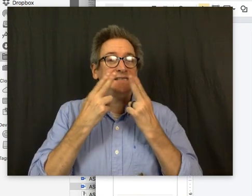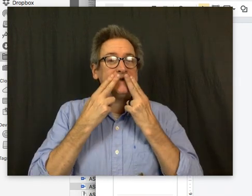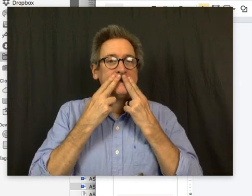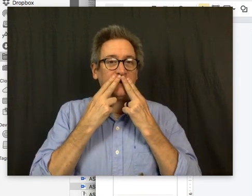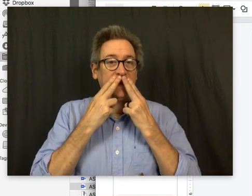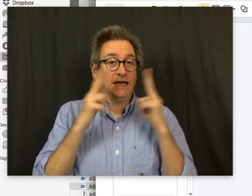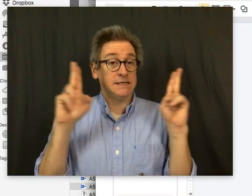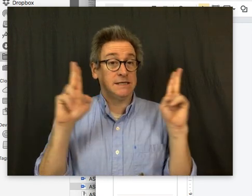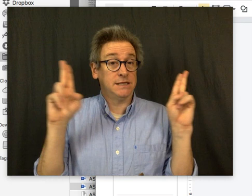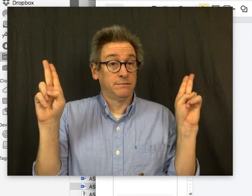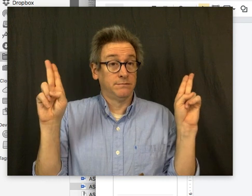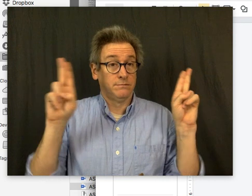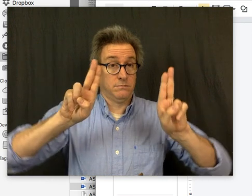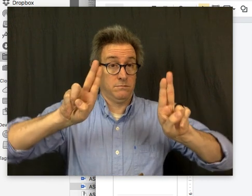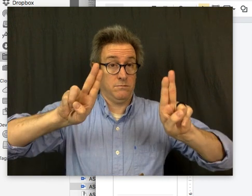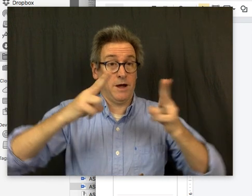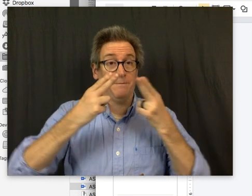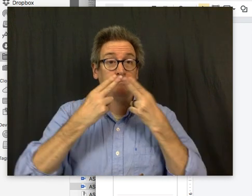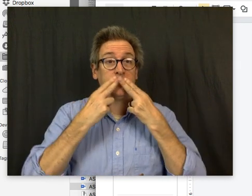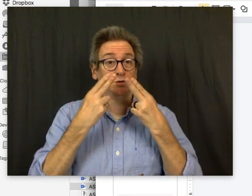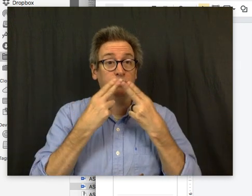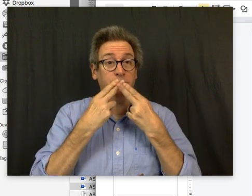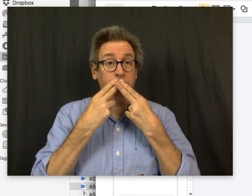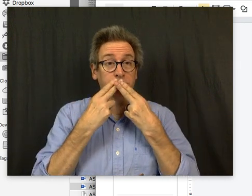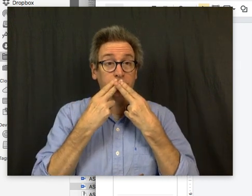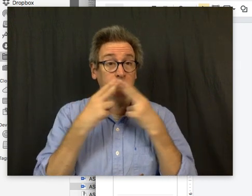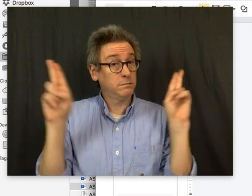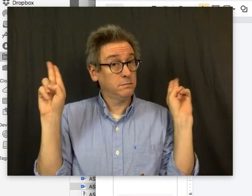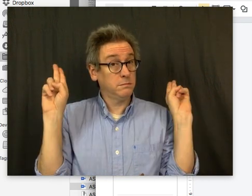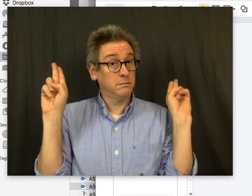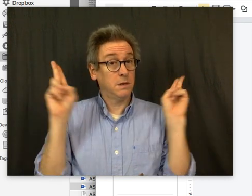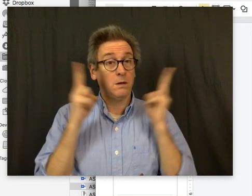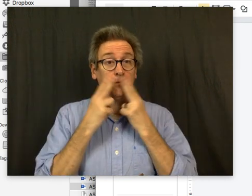This is the sign for innocent. Okay, so two U's.